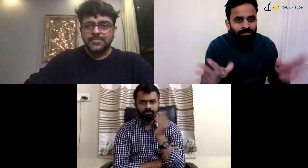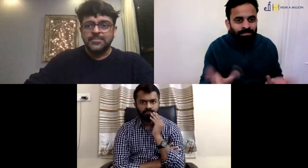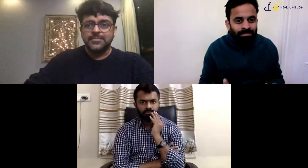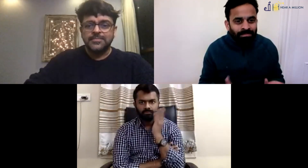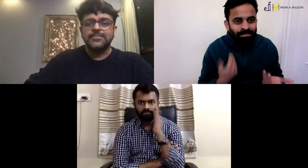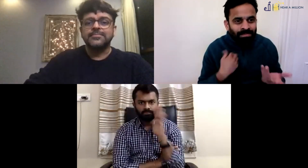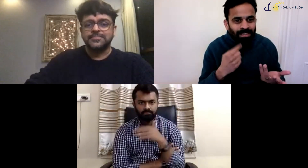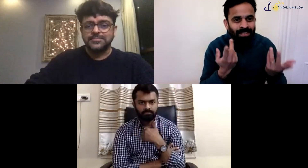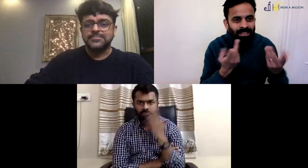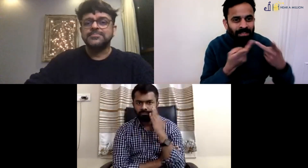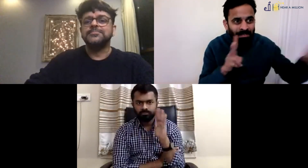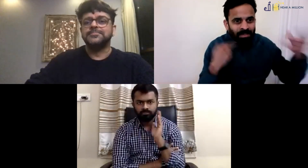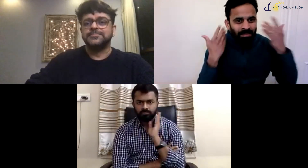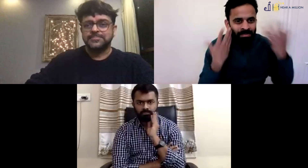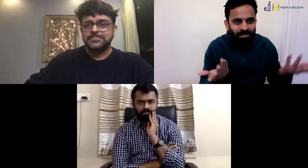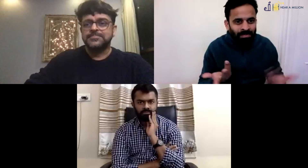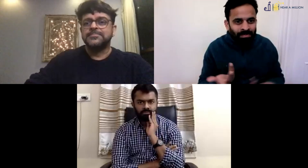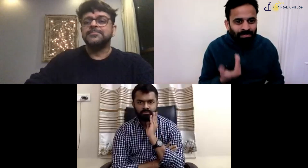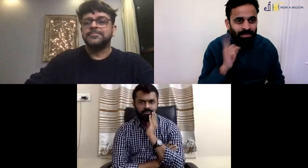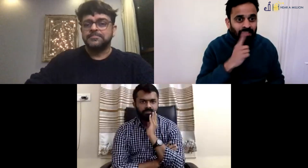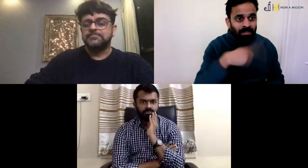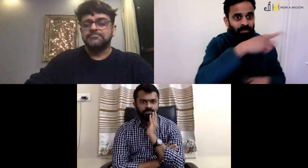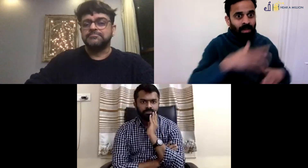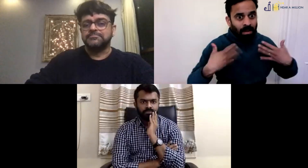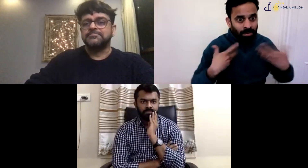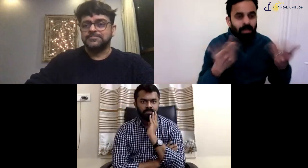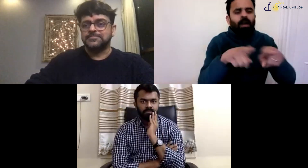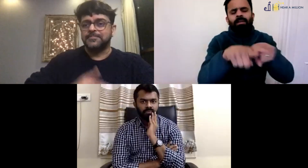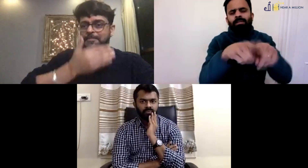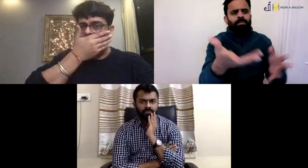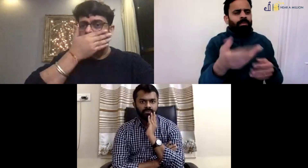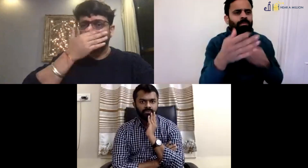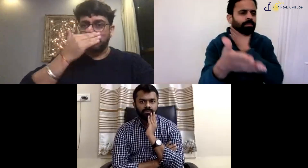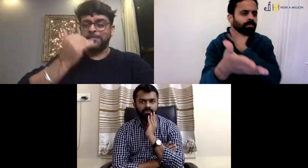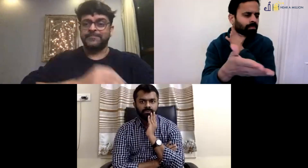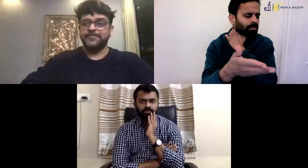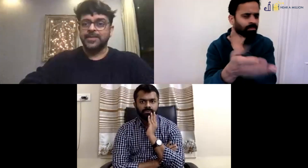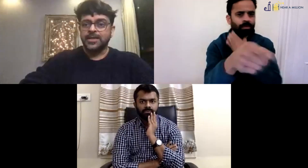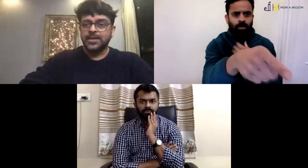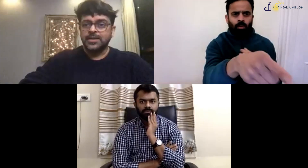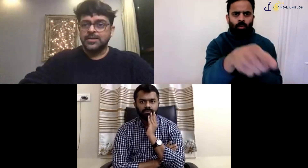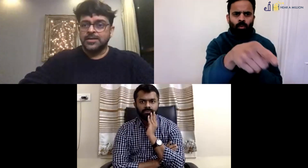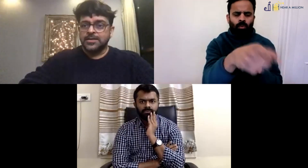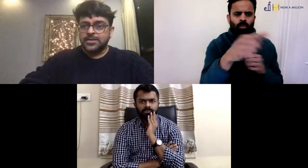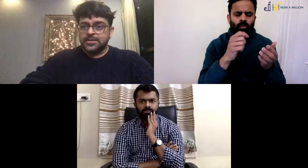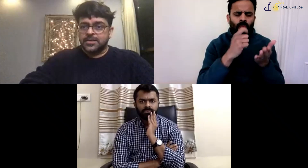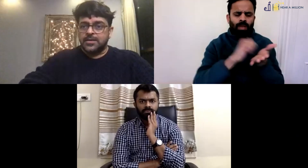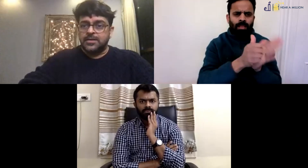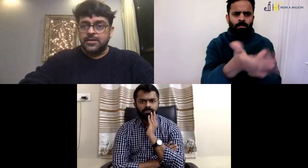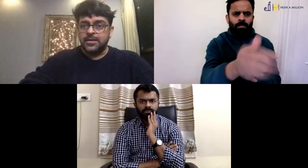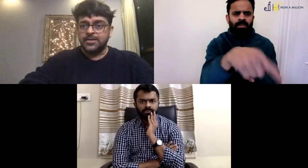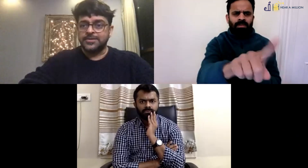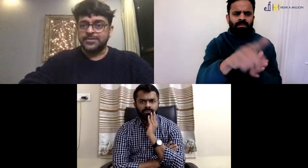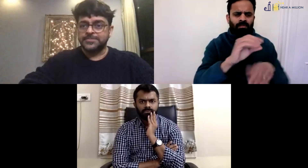I think I am not much aware about the DTISL course. I don't know if deaf people are happy. For example,